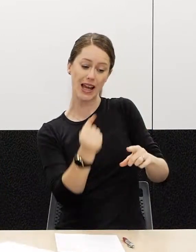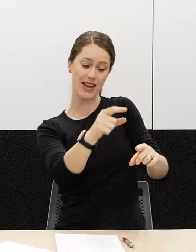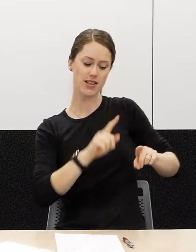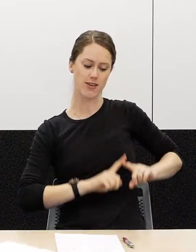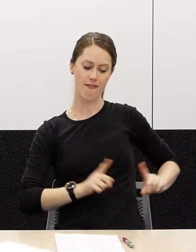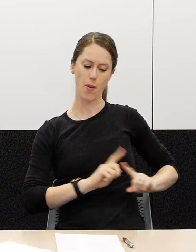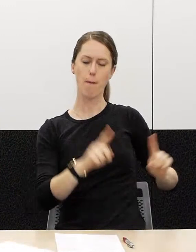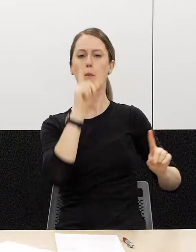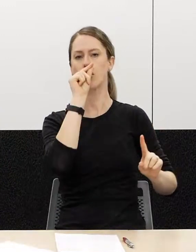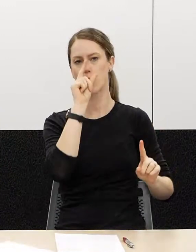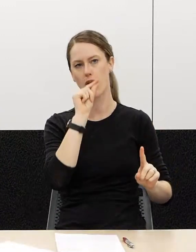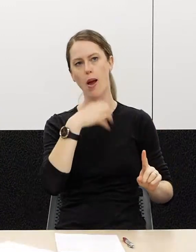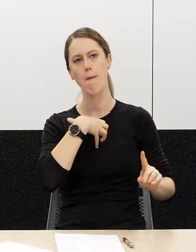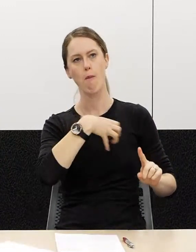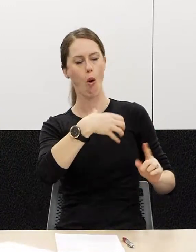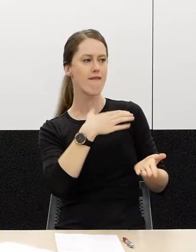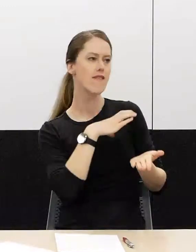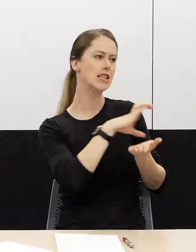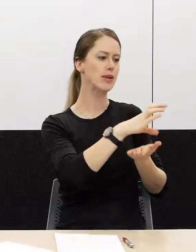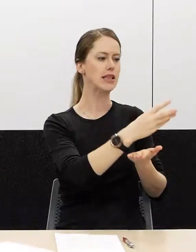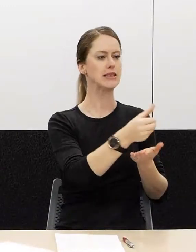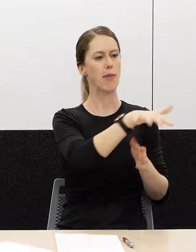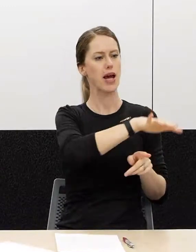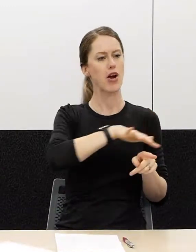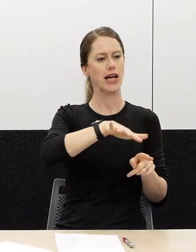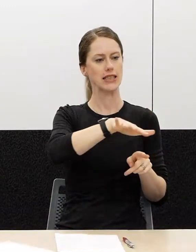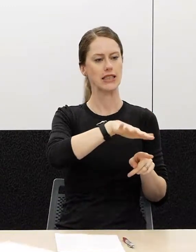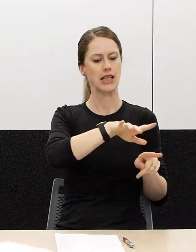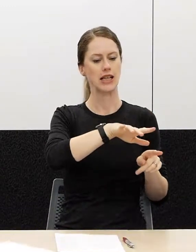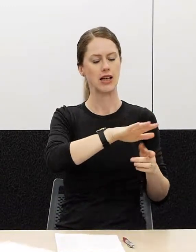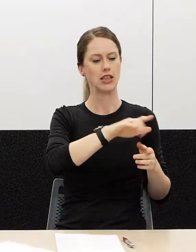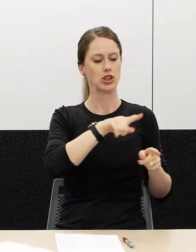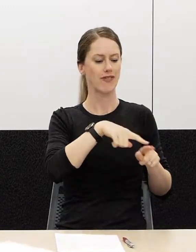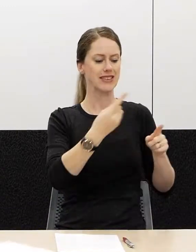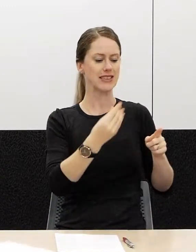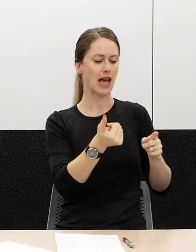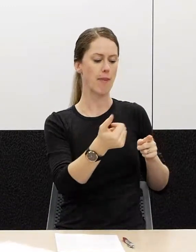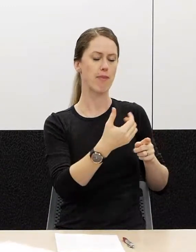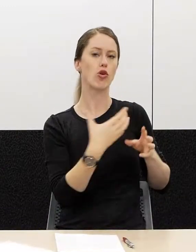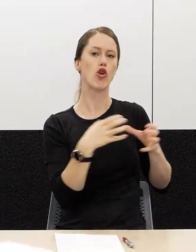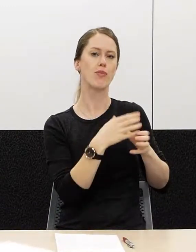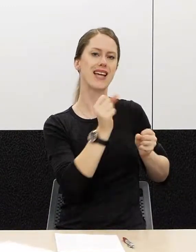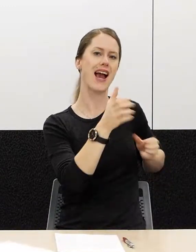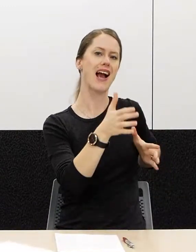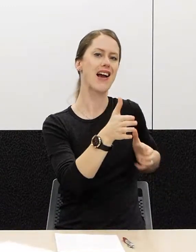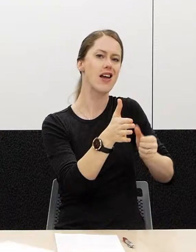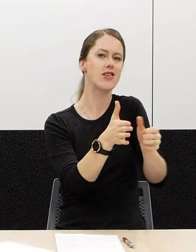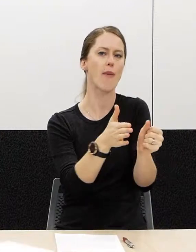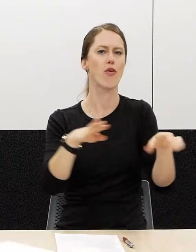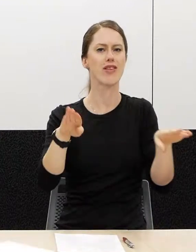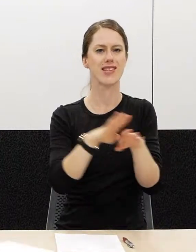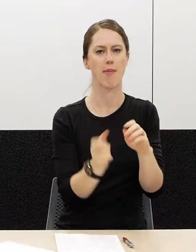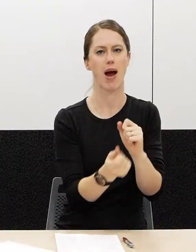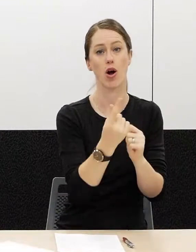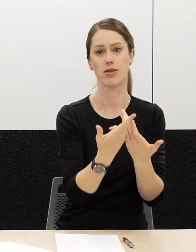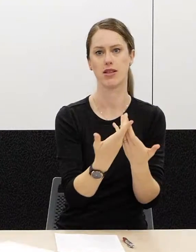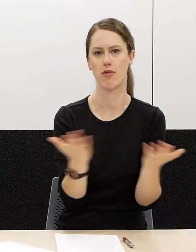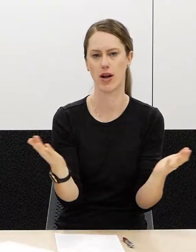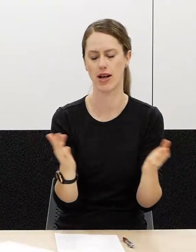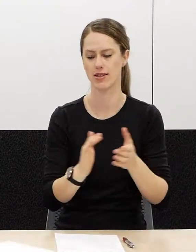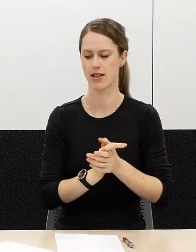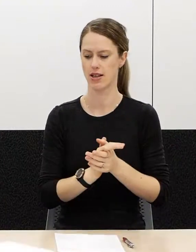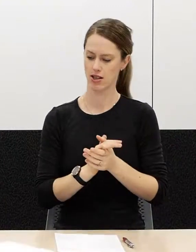There may be more investment in some areas to allow some groups to have the same outcomes as everybody else.